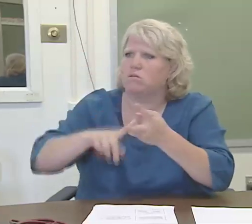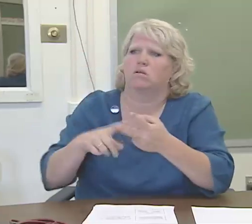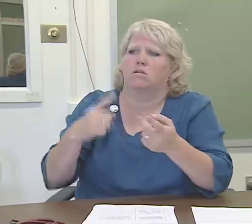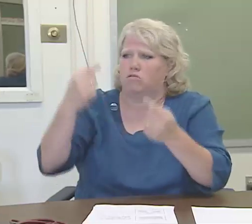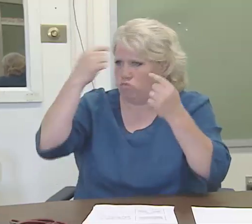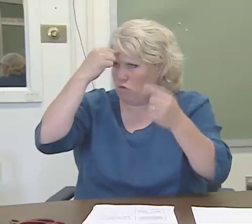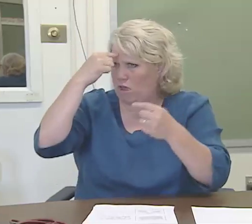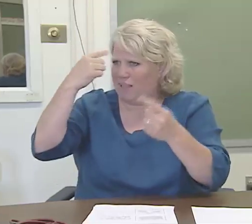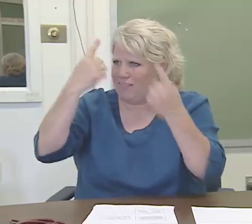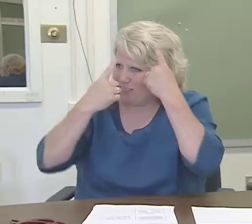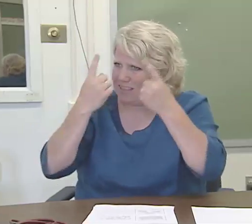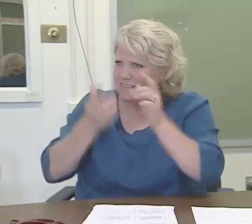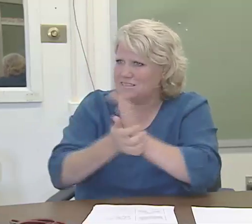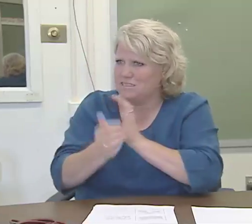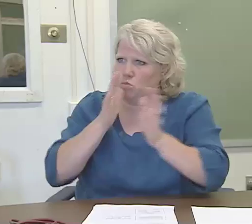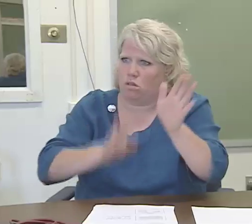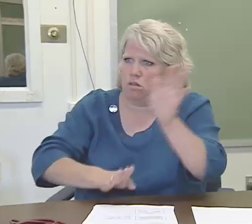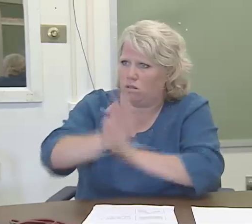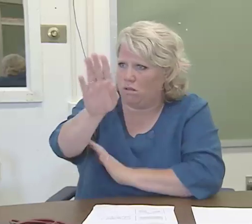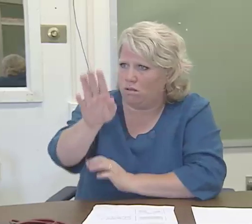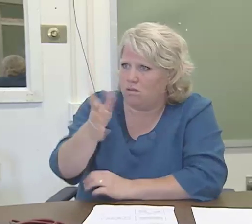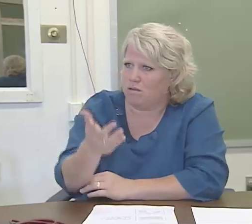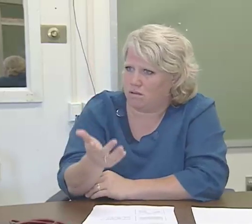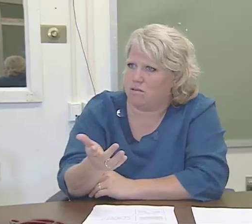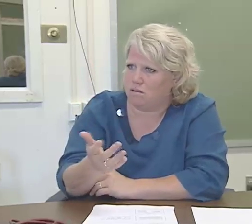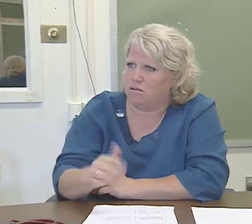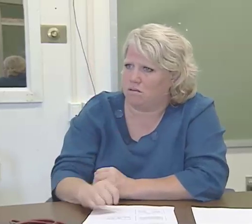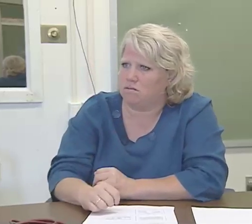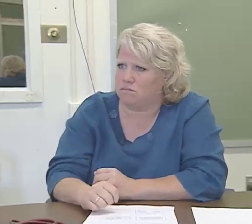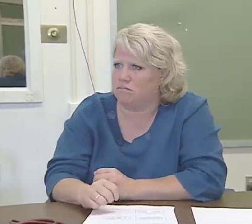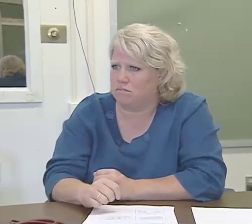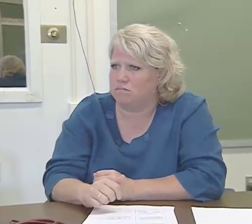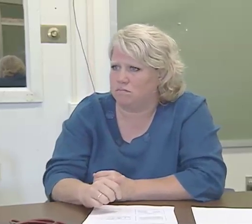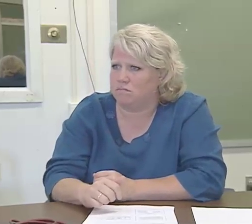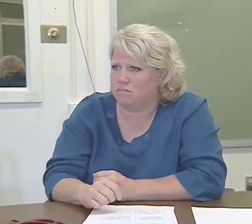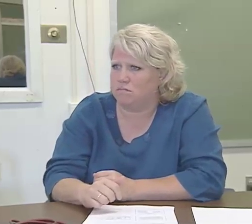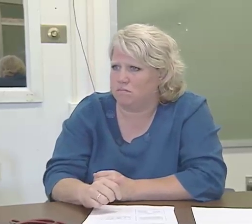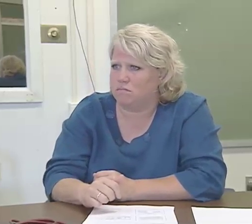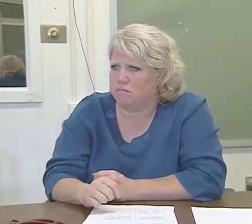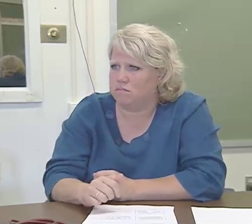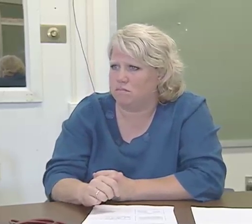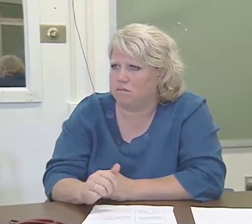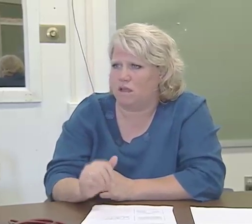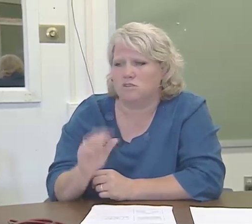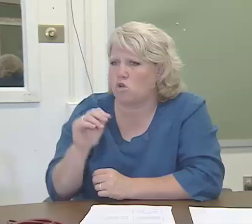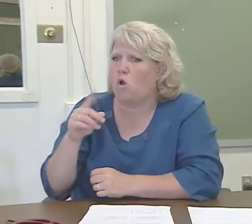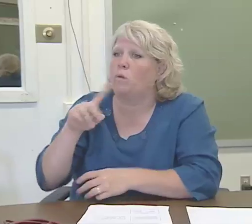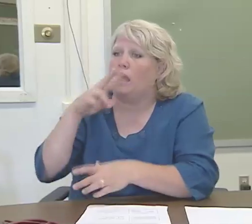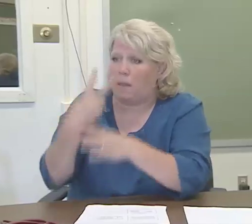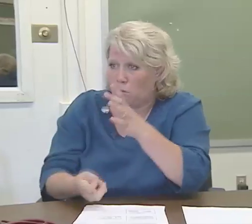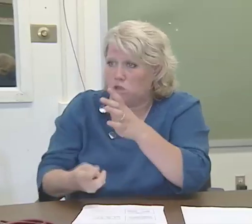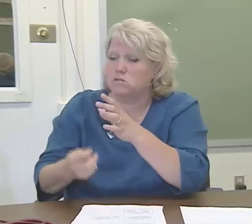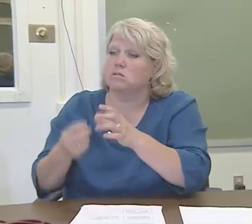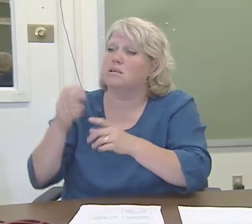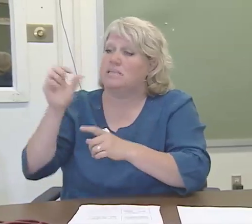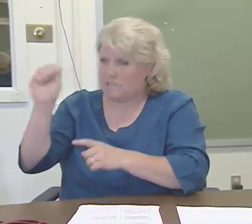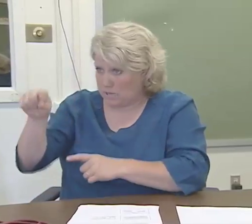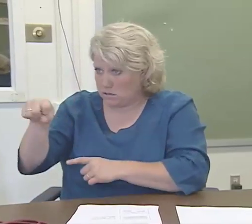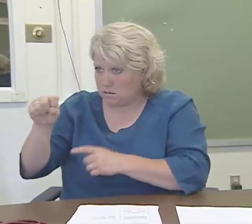structured approach in order to have those cognitive thinking skills really take off. So immersion does